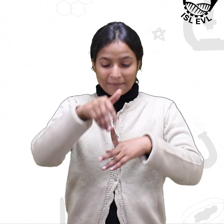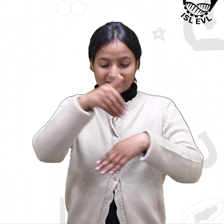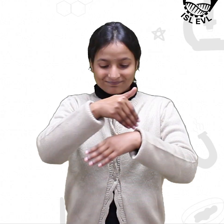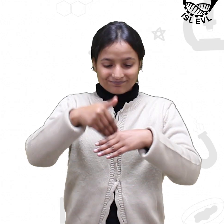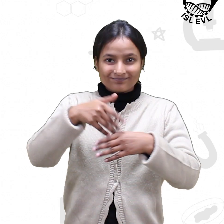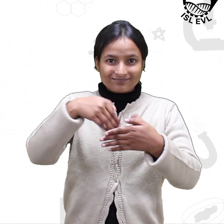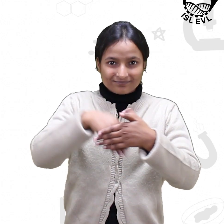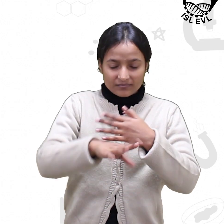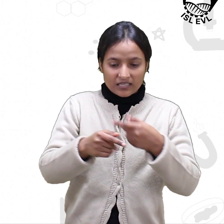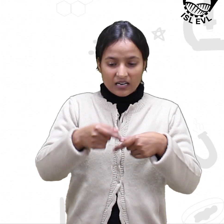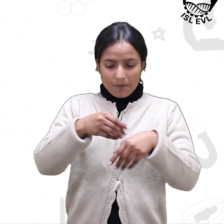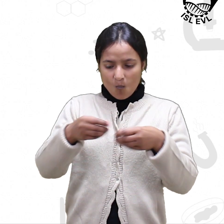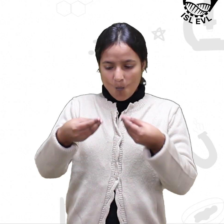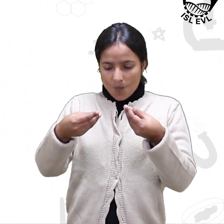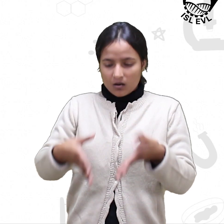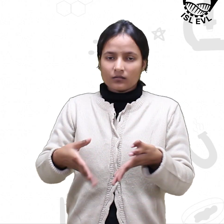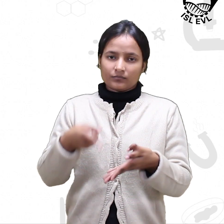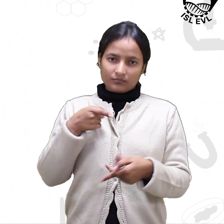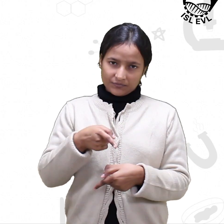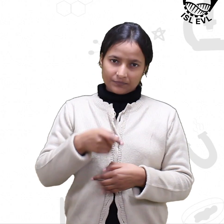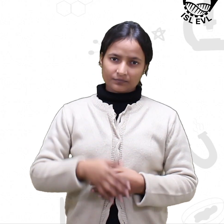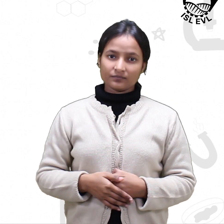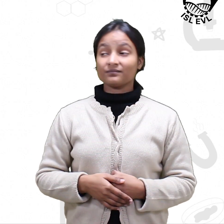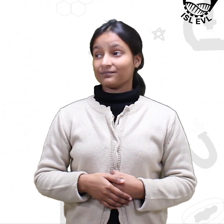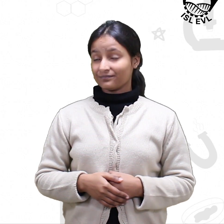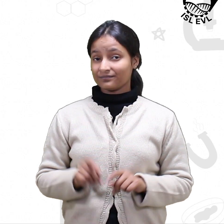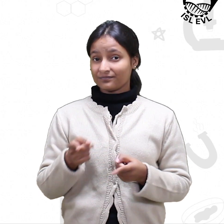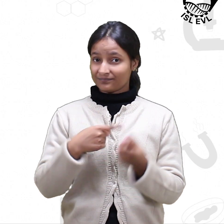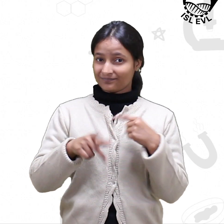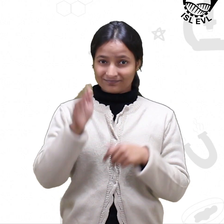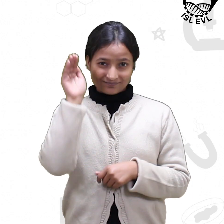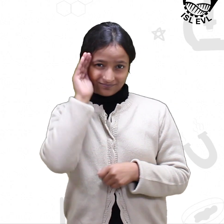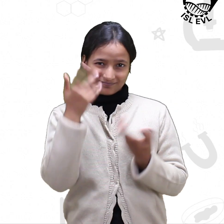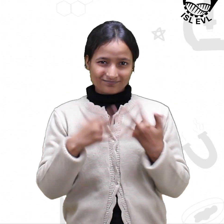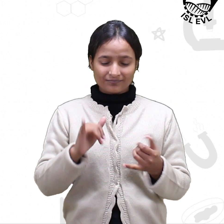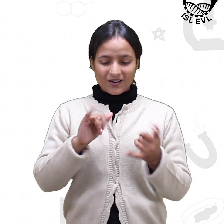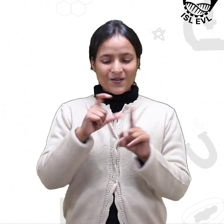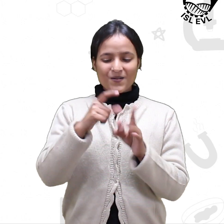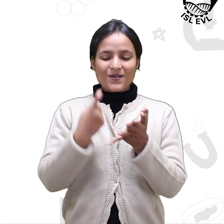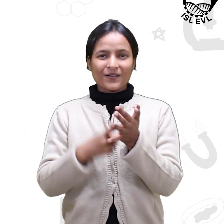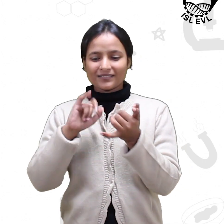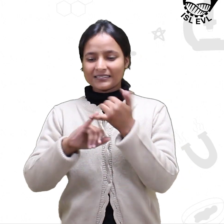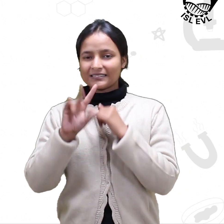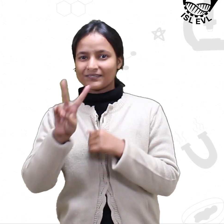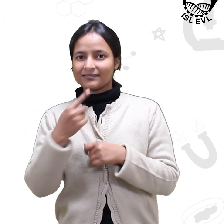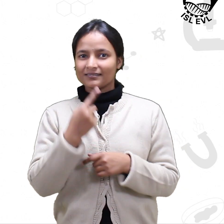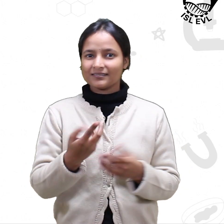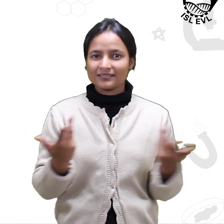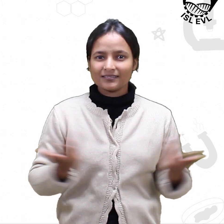what is lost. So, as Dr. Vasu said, paralysis can happen when